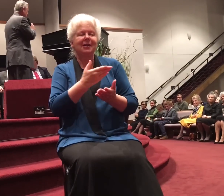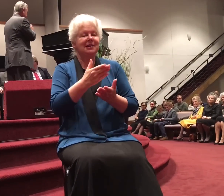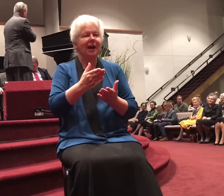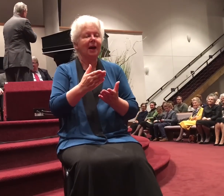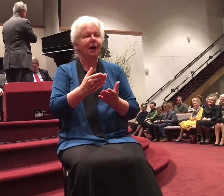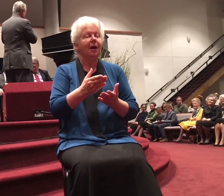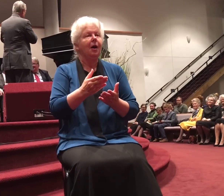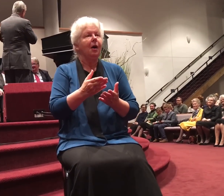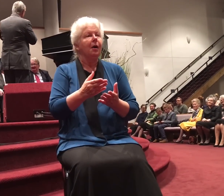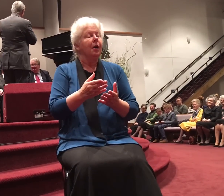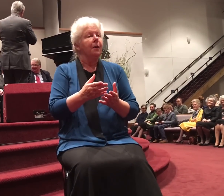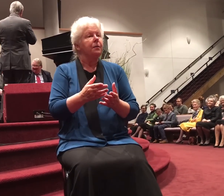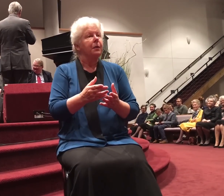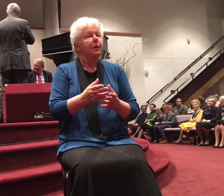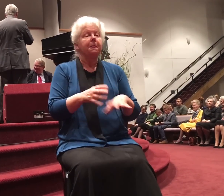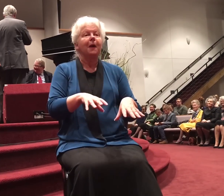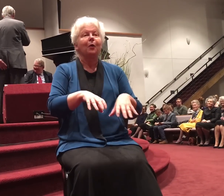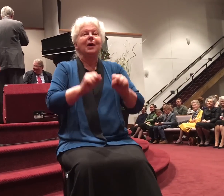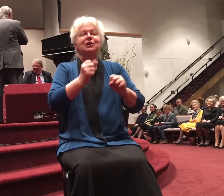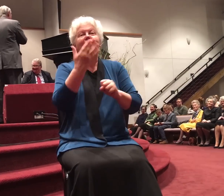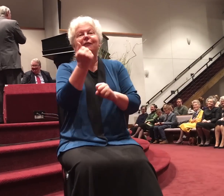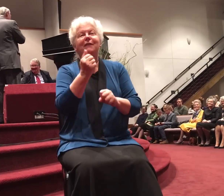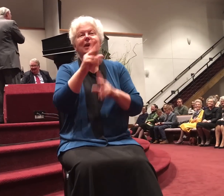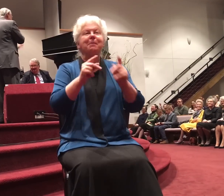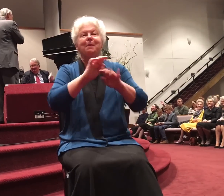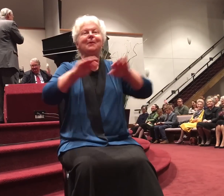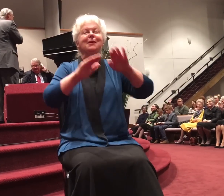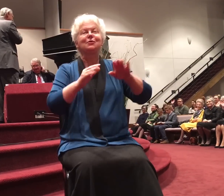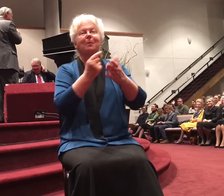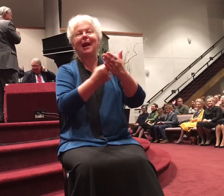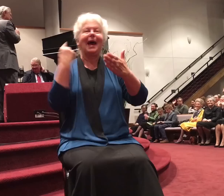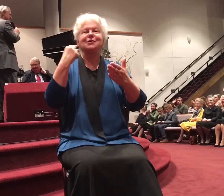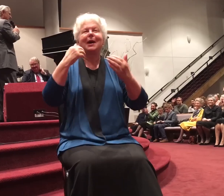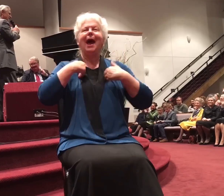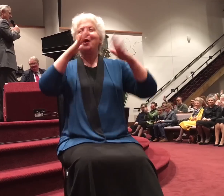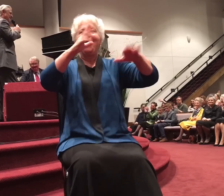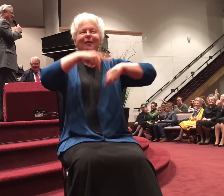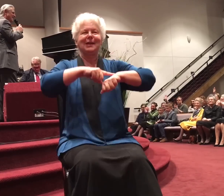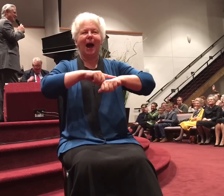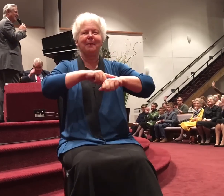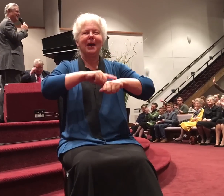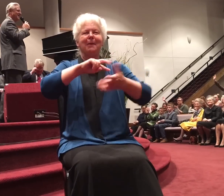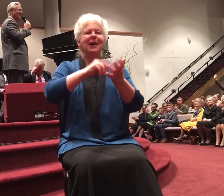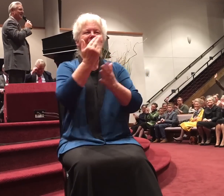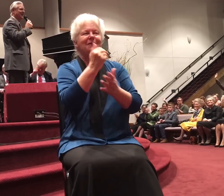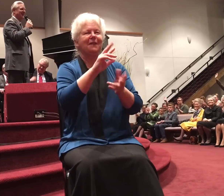We took 15 people swimming last week and had a great time.